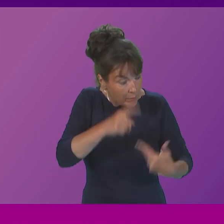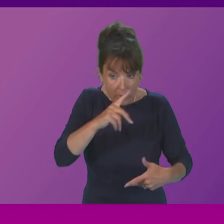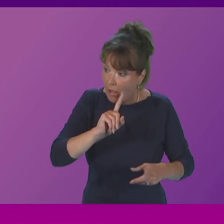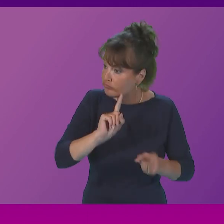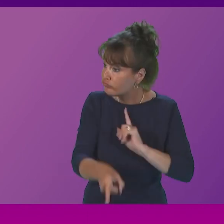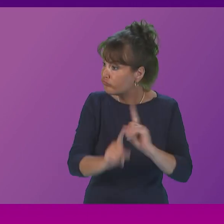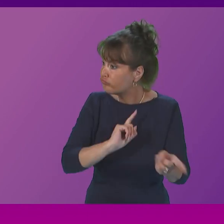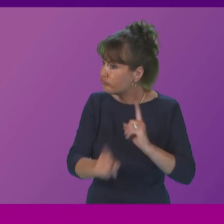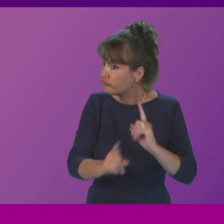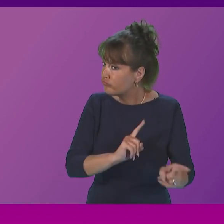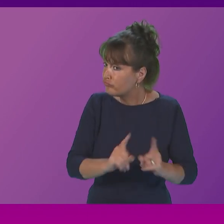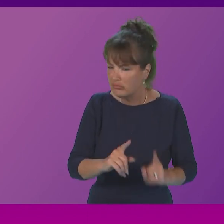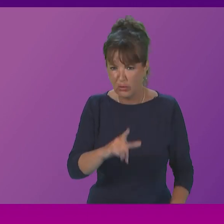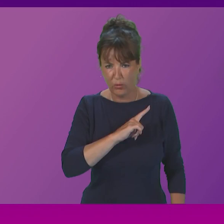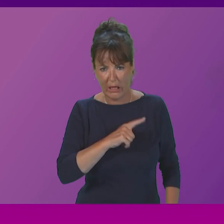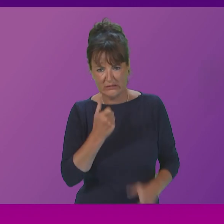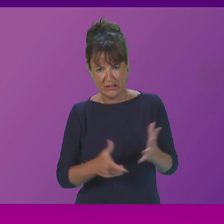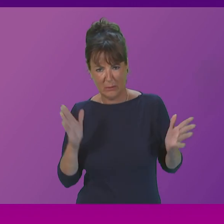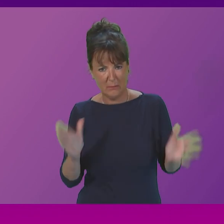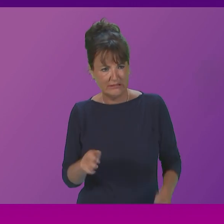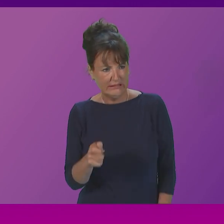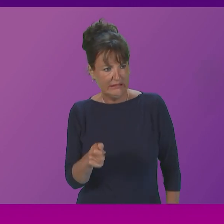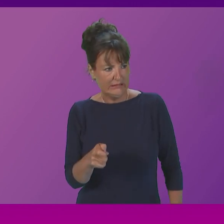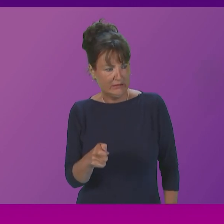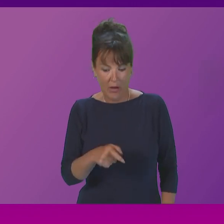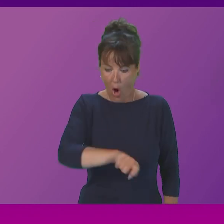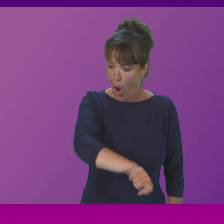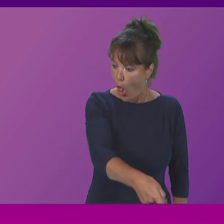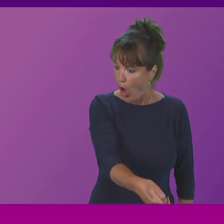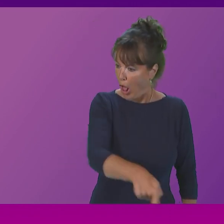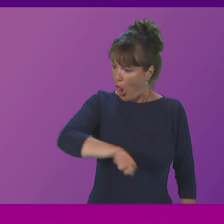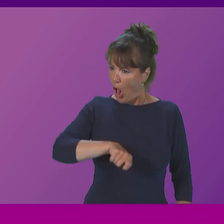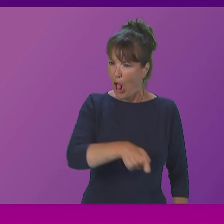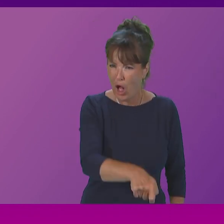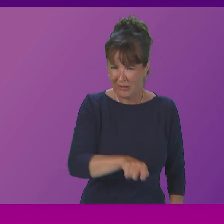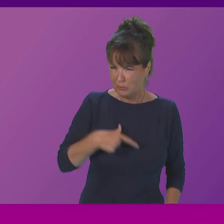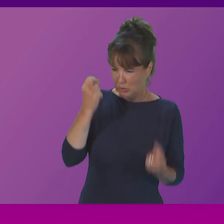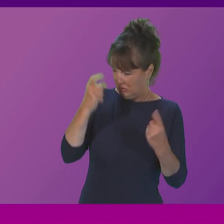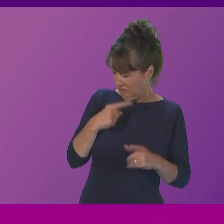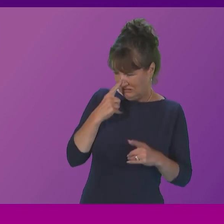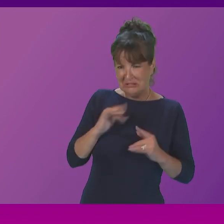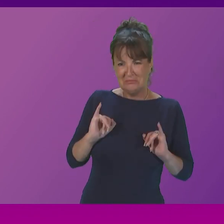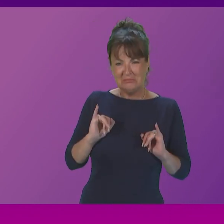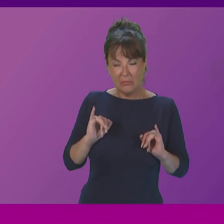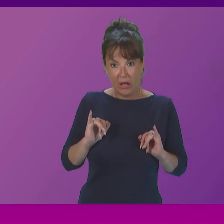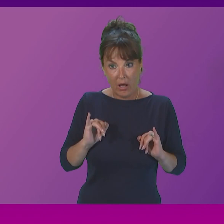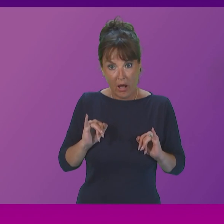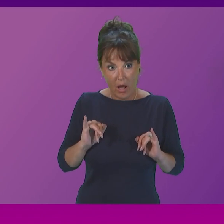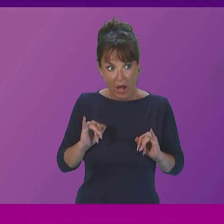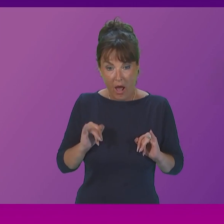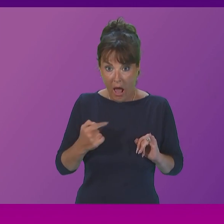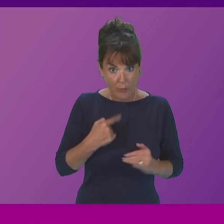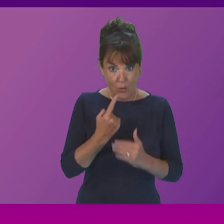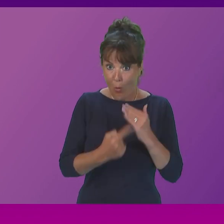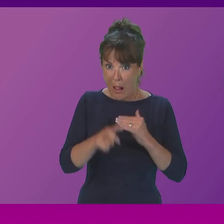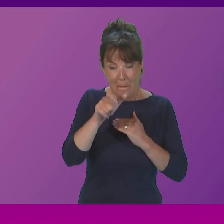out? And they're like, yeah. And I said, so how come disabled people need a key? Like, what are you doing, unlocking and locking their entrance? I don't understand this. And again, I was the